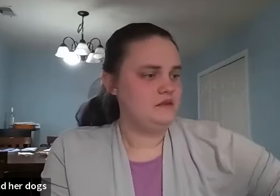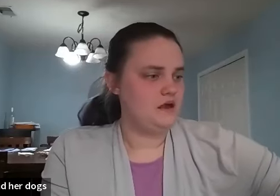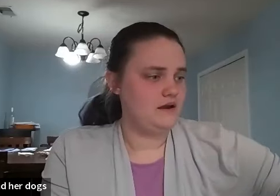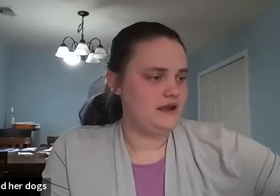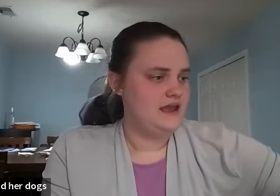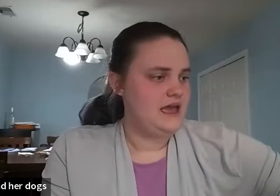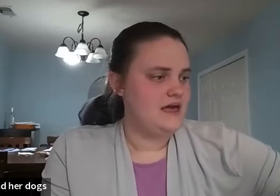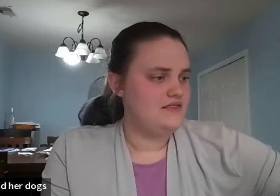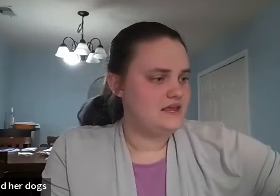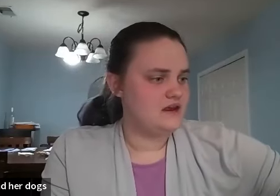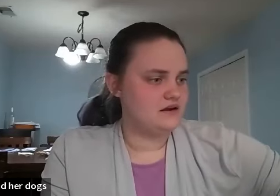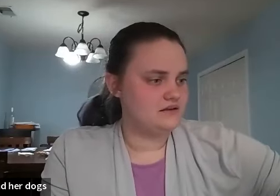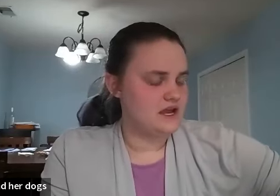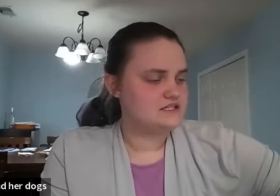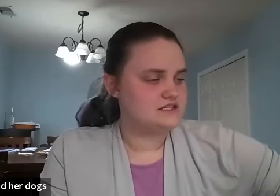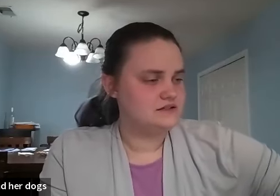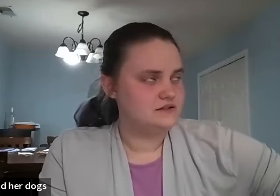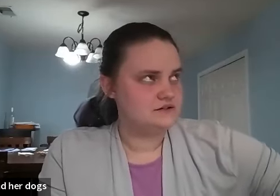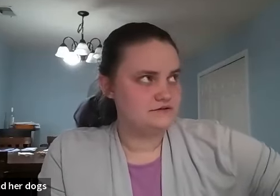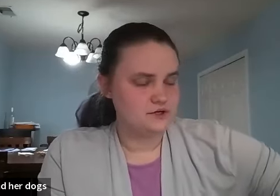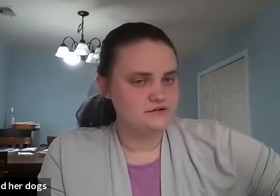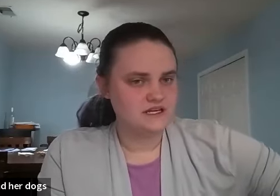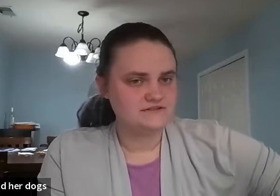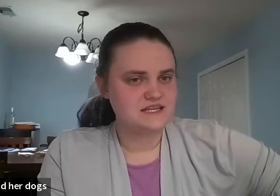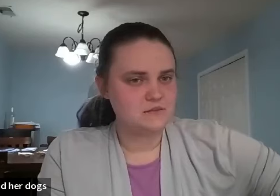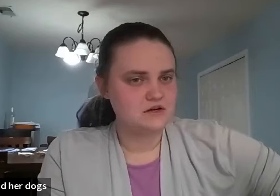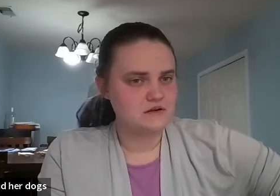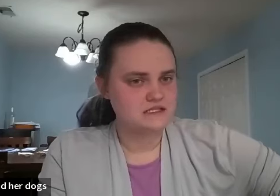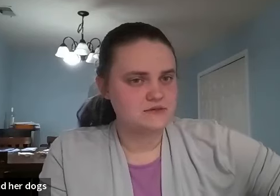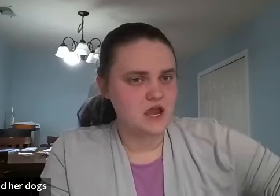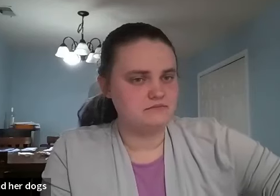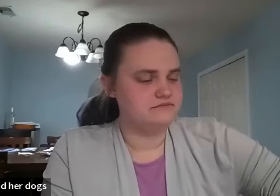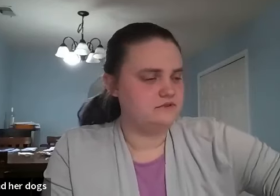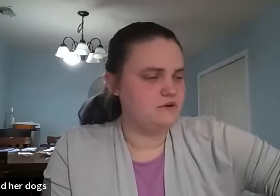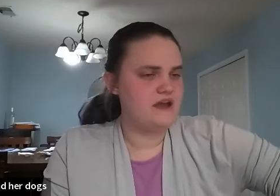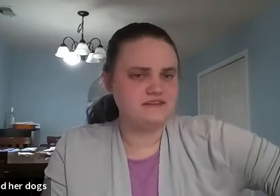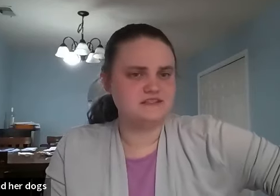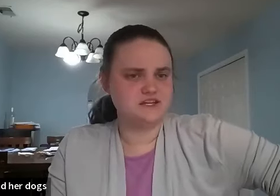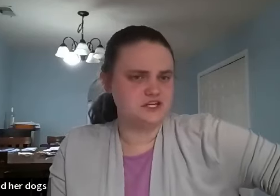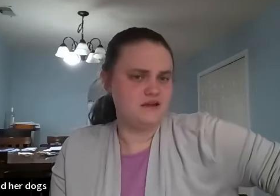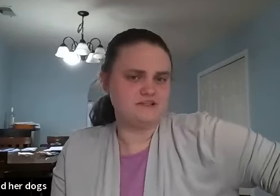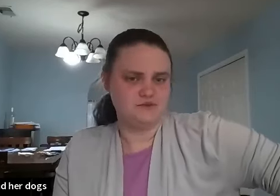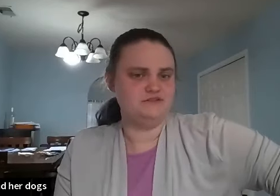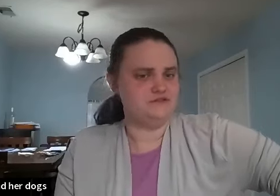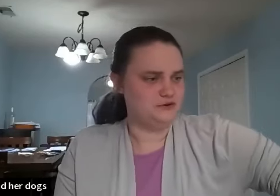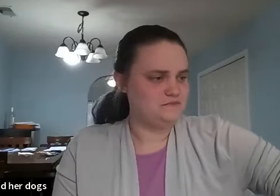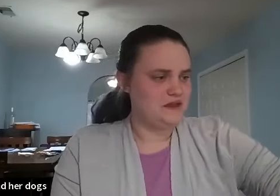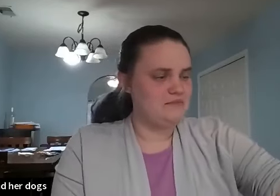All right. And then our last fruit, and if someone corrects me, we've had this discussion every time we do food, but